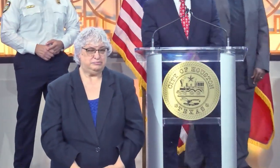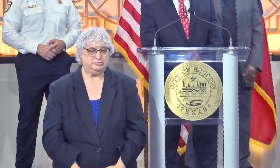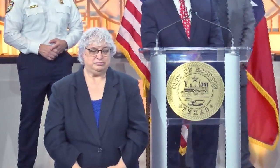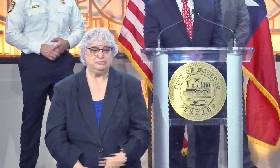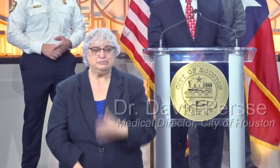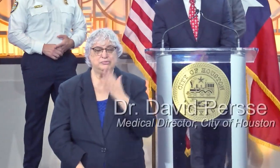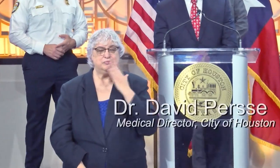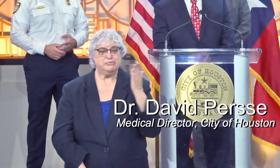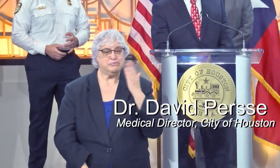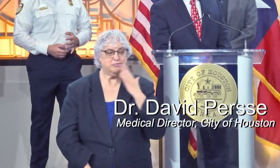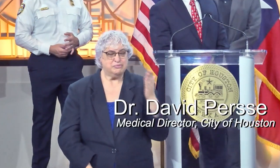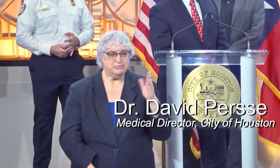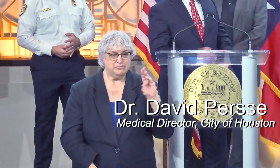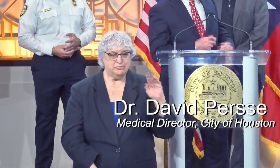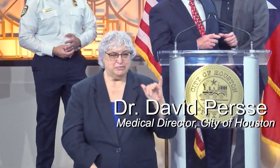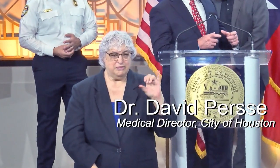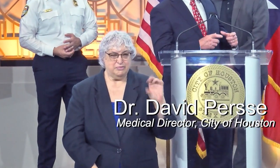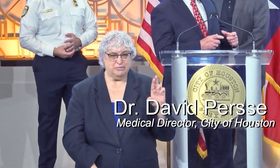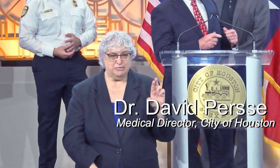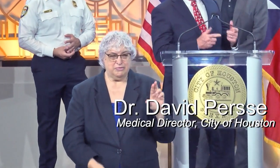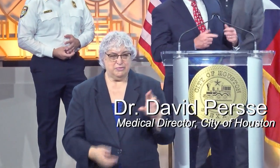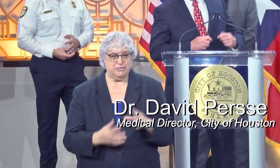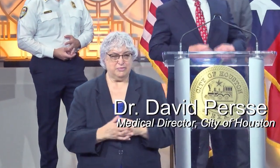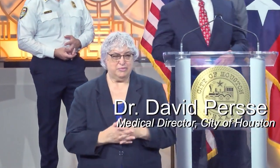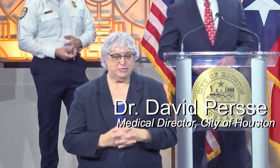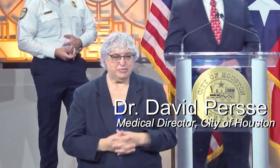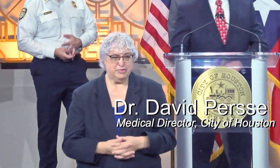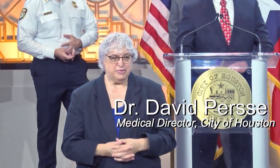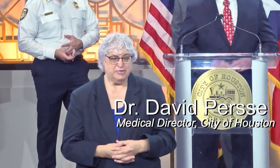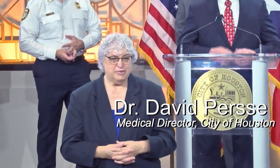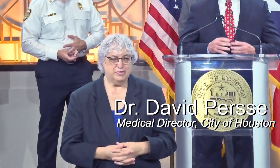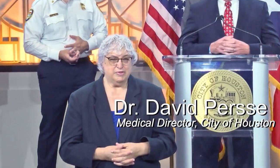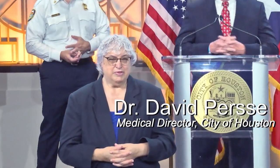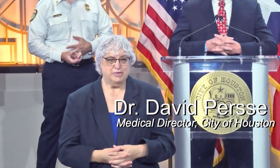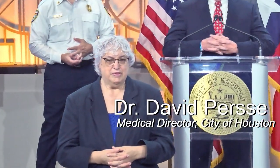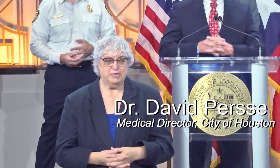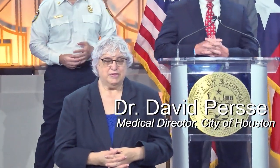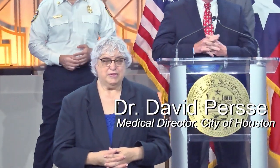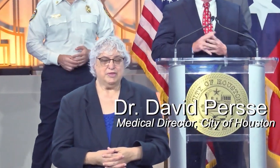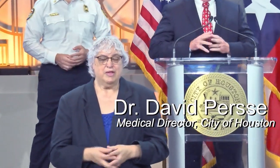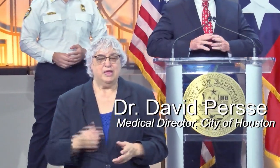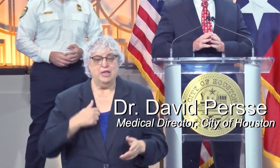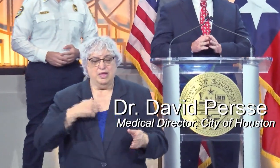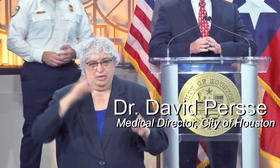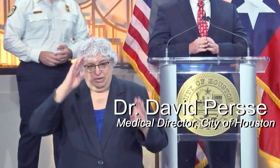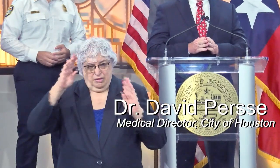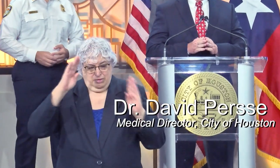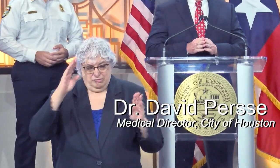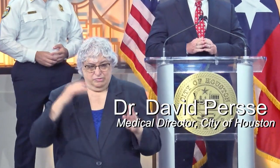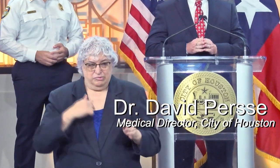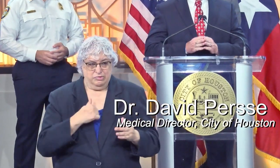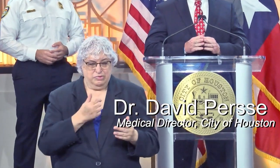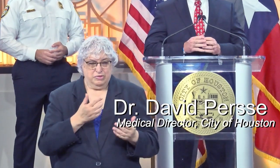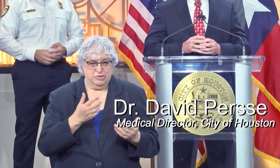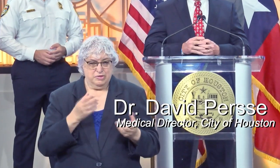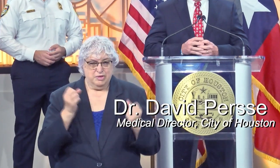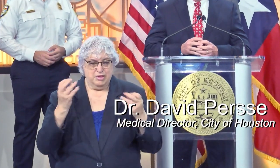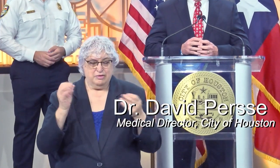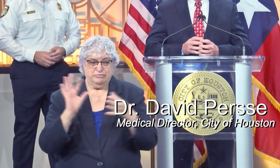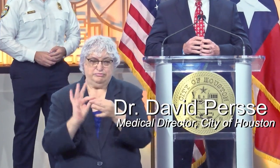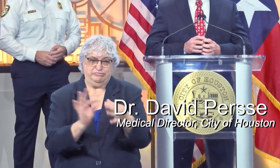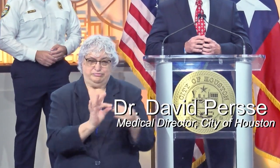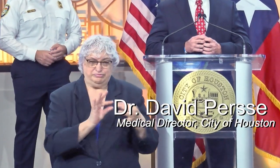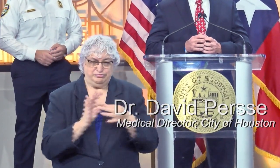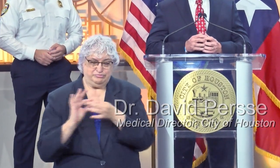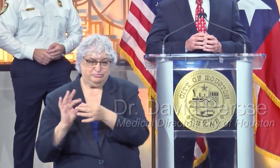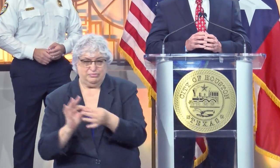Thank you, Mayor. I don't know about you, I'm still waiting for my SAG card, but we'll see. So I just want to say a little bit, so we've been in the media, there's been a lot of talk